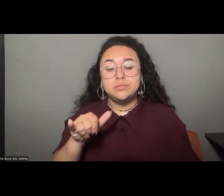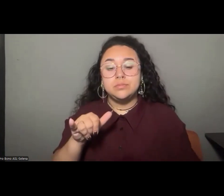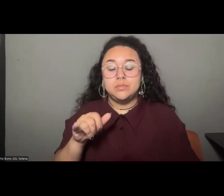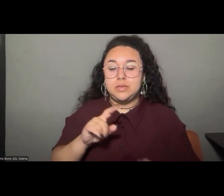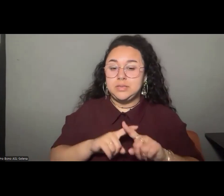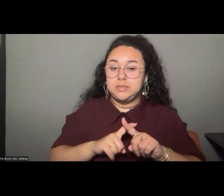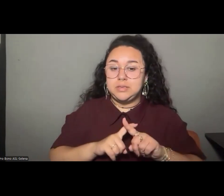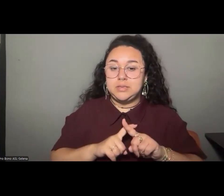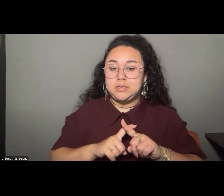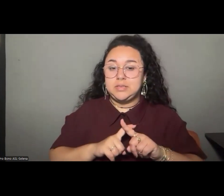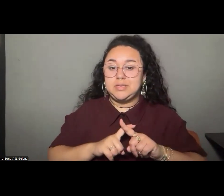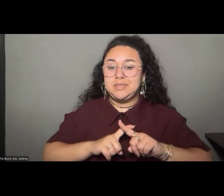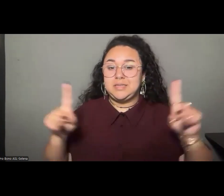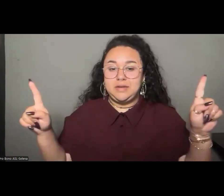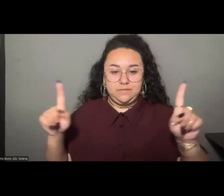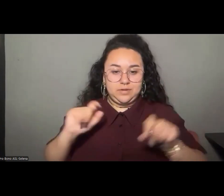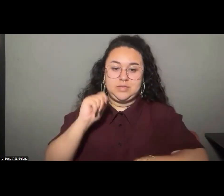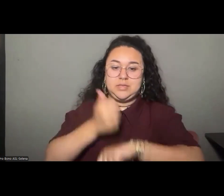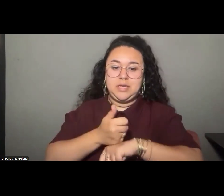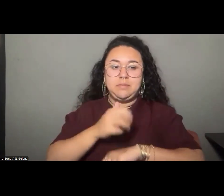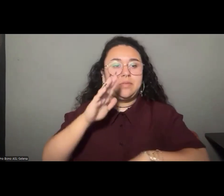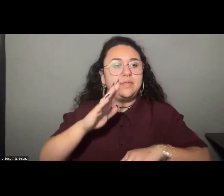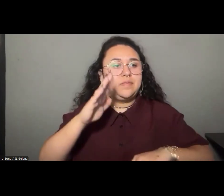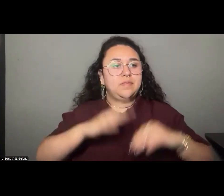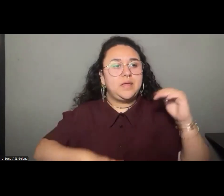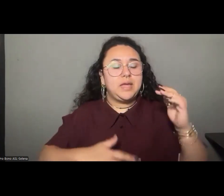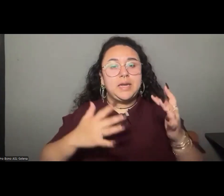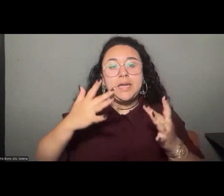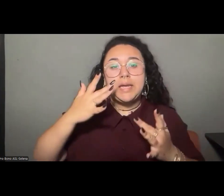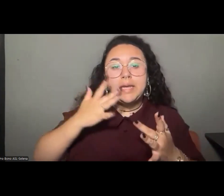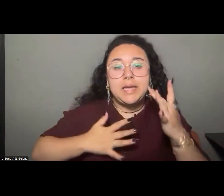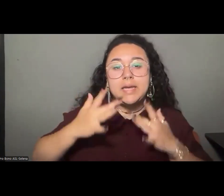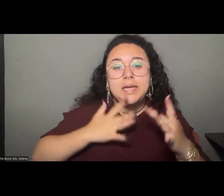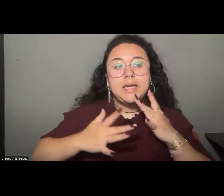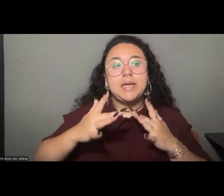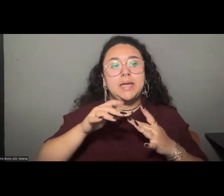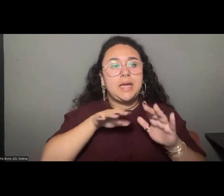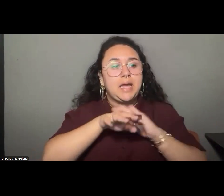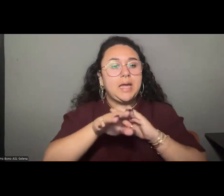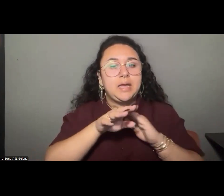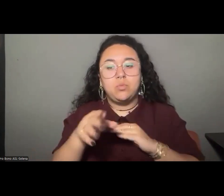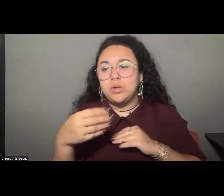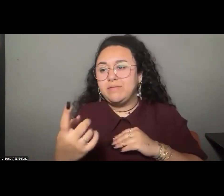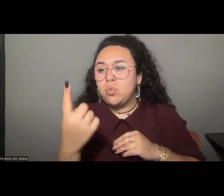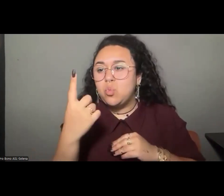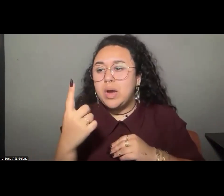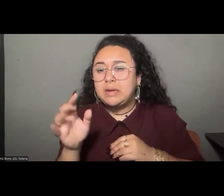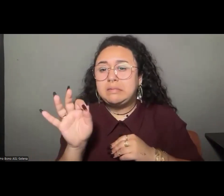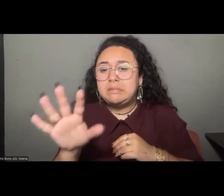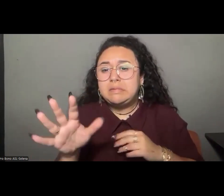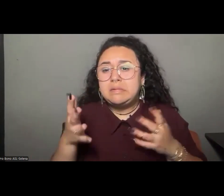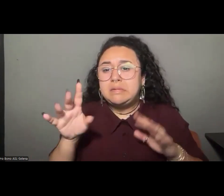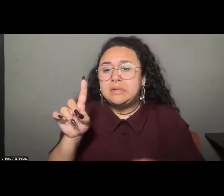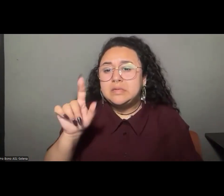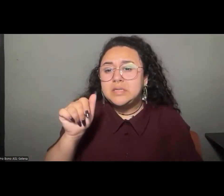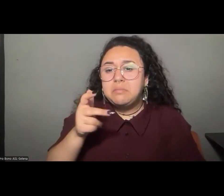different paradigm than the access scarcity paradigm of abled world, which is like, we're going to give you one crappy disabled